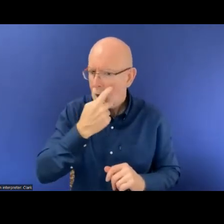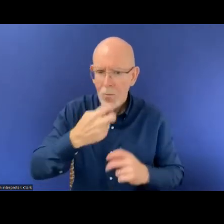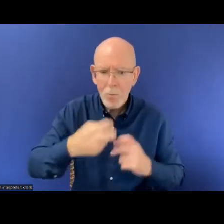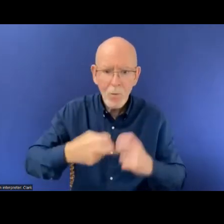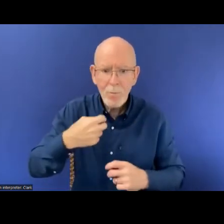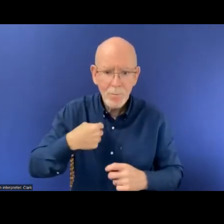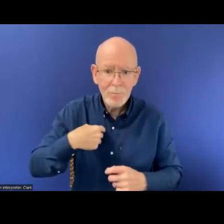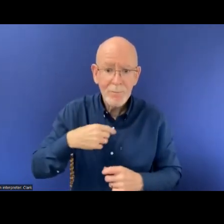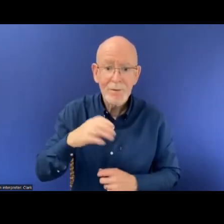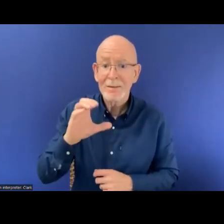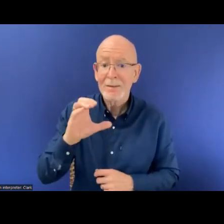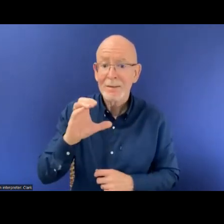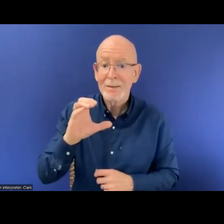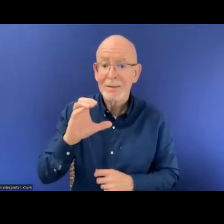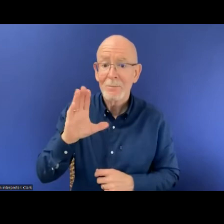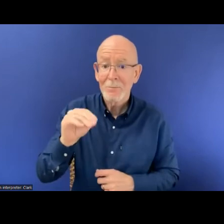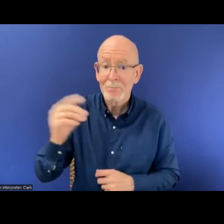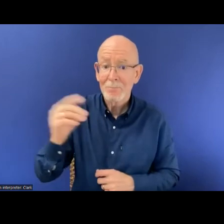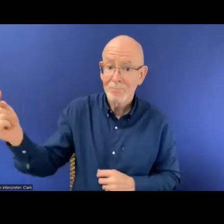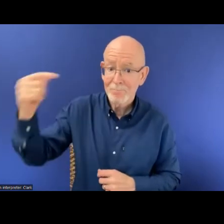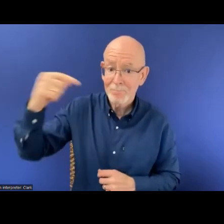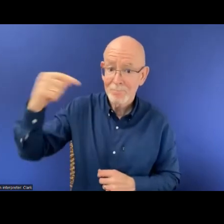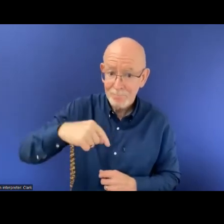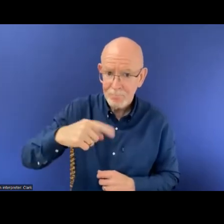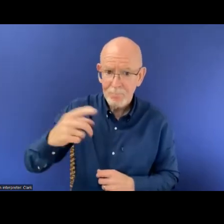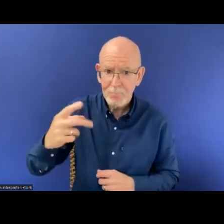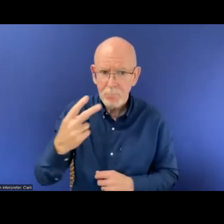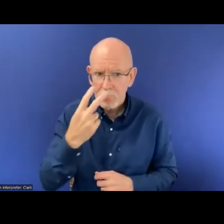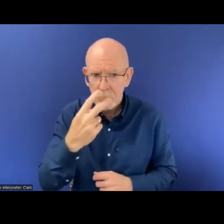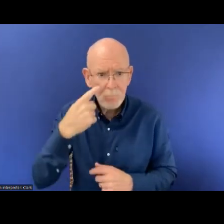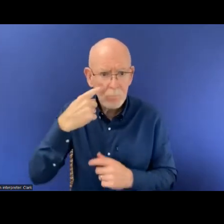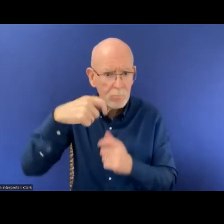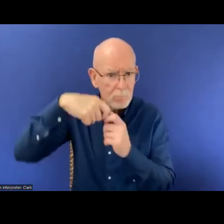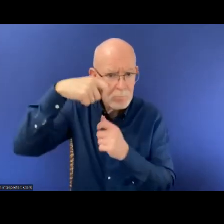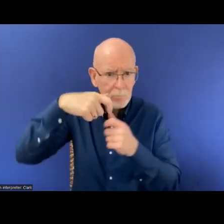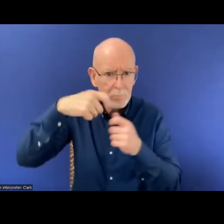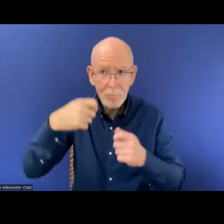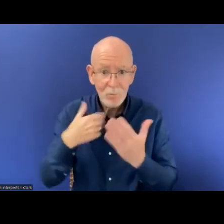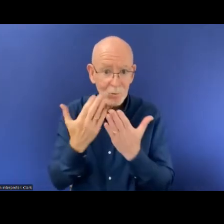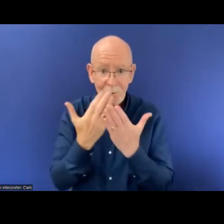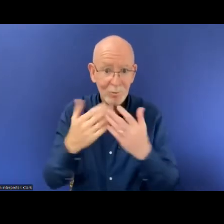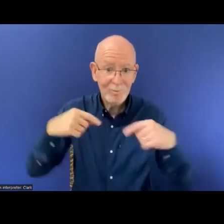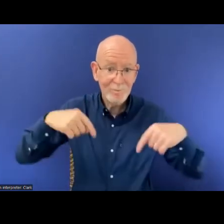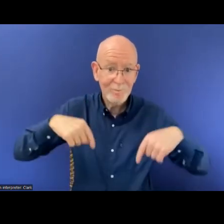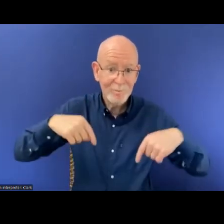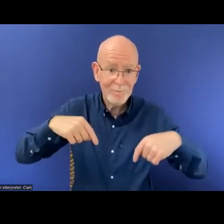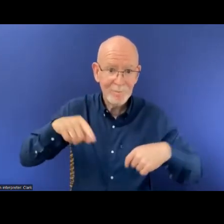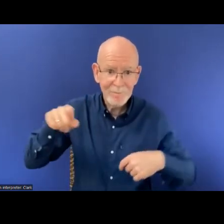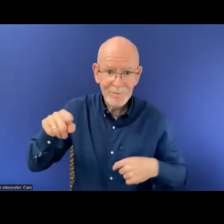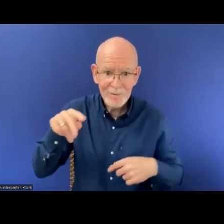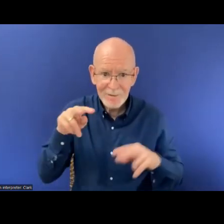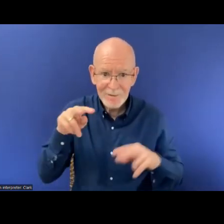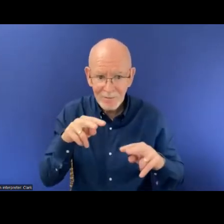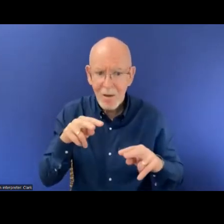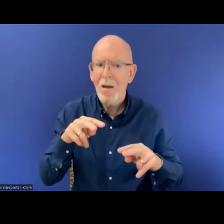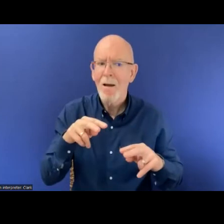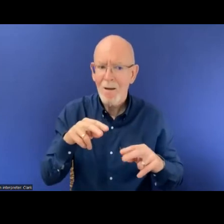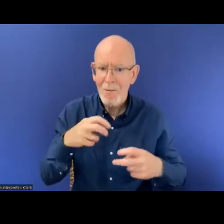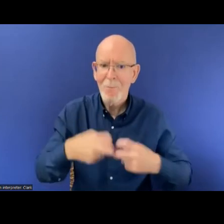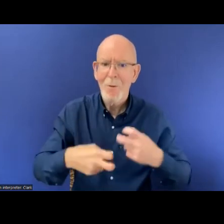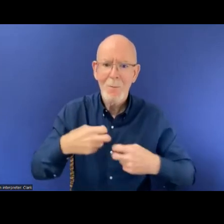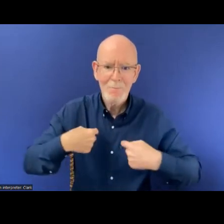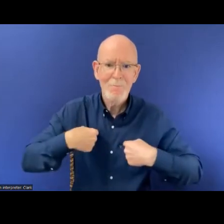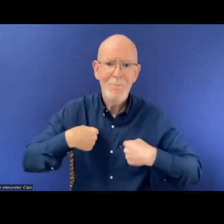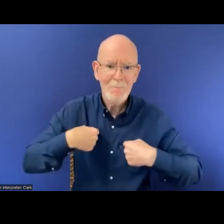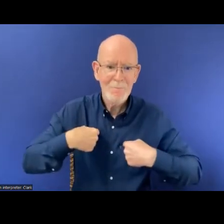when they tested it they saw that I had a problem and then they gave me some specs. I would like to thank the CBM